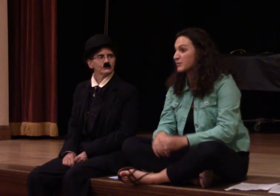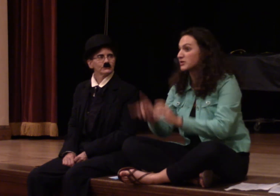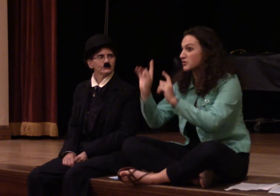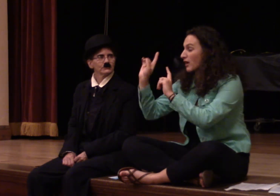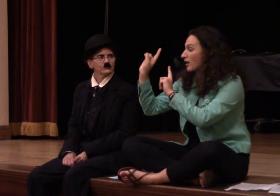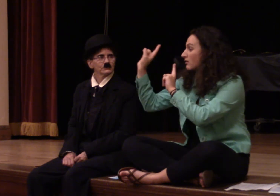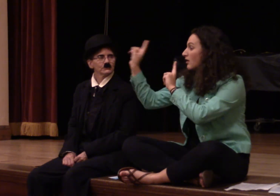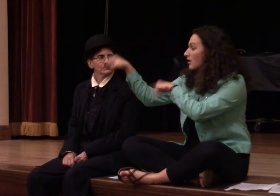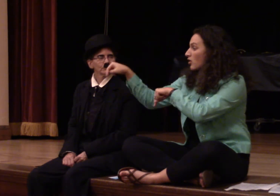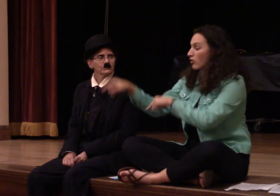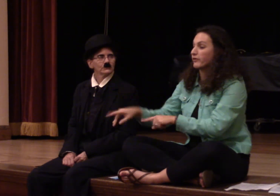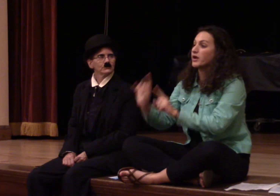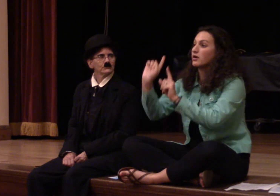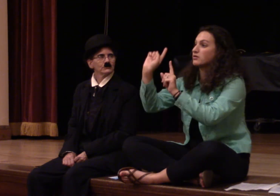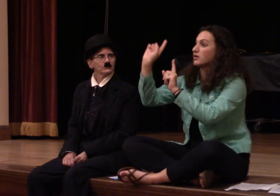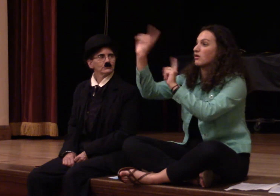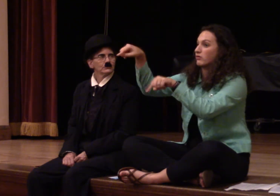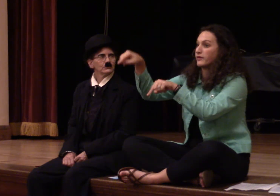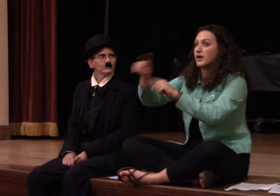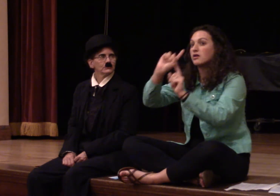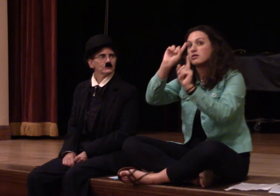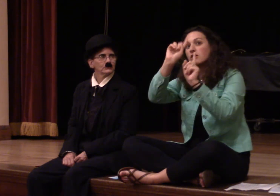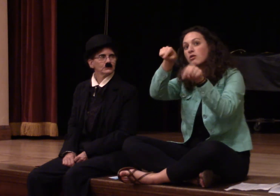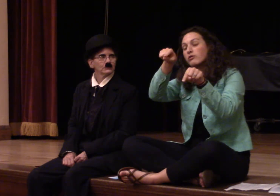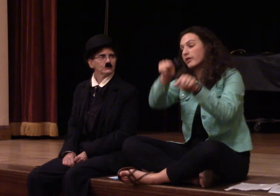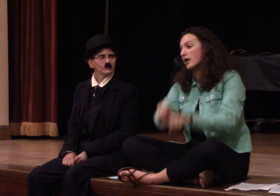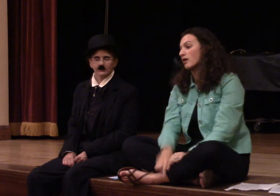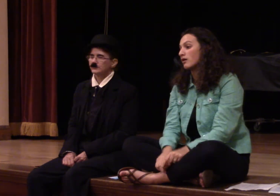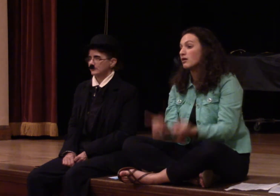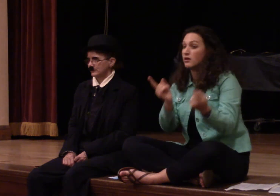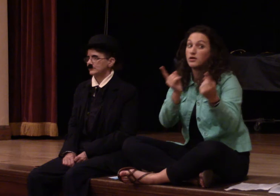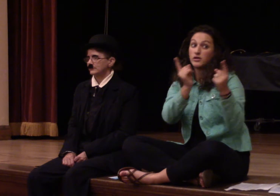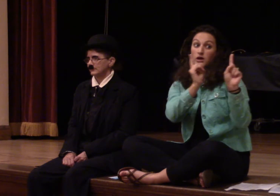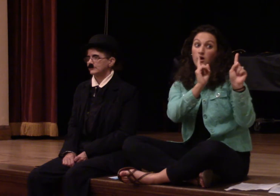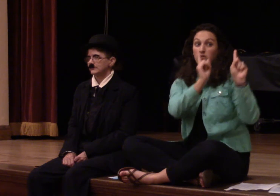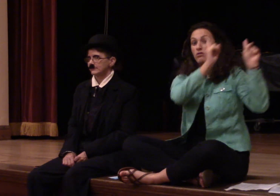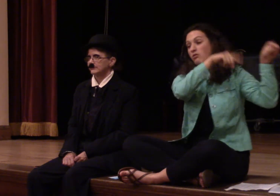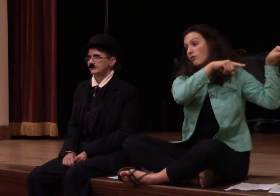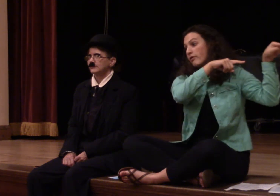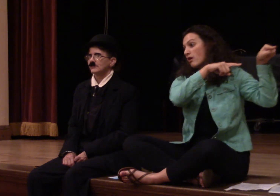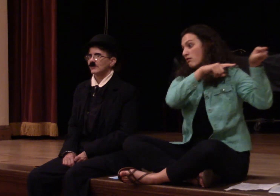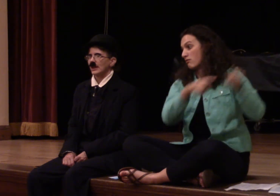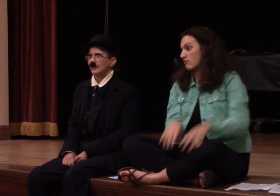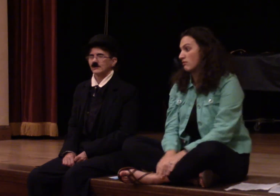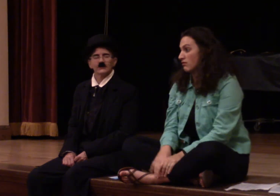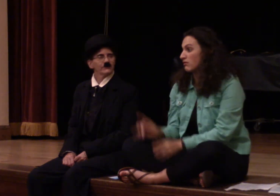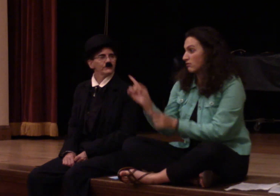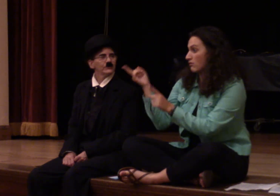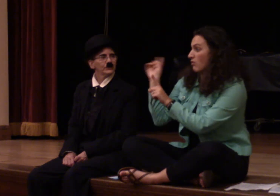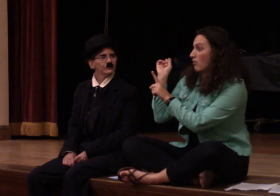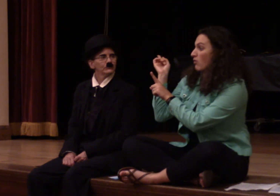you can go over there, you can go over there, you can go over there, you can go over there. Over